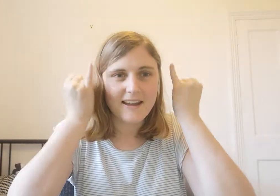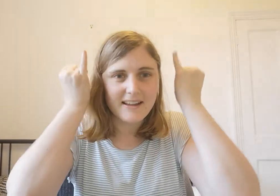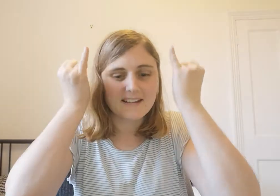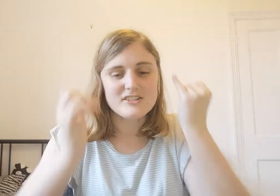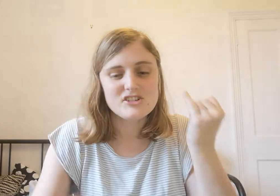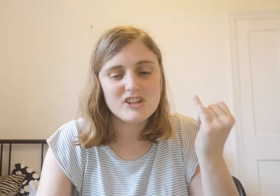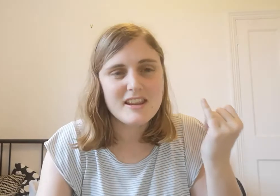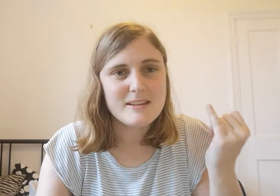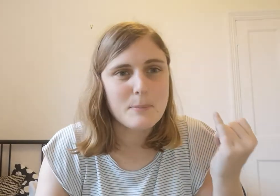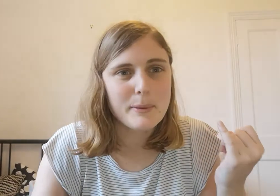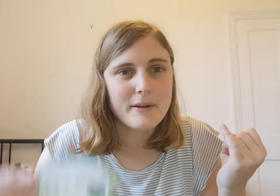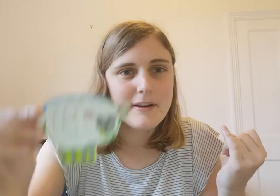Ba. Sheep.